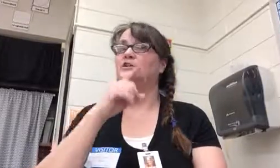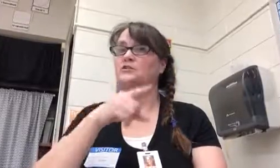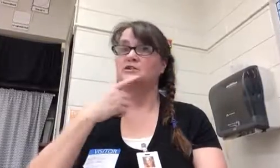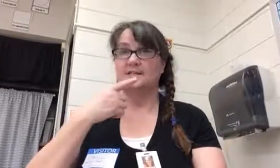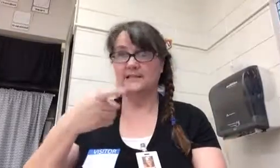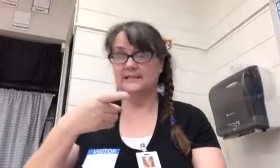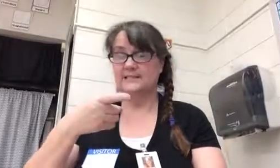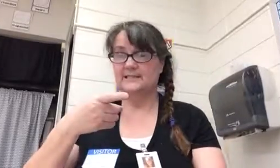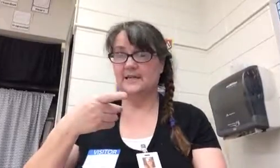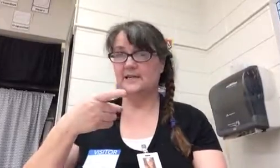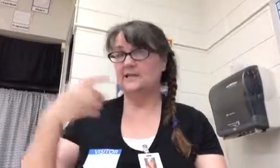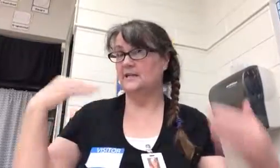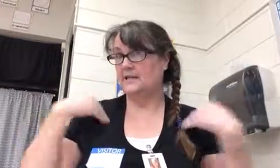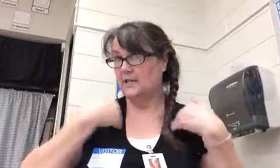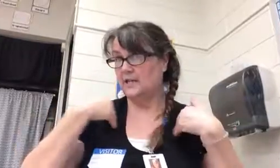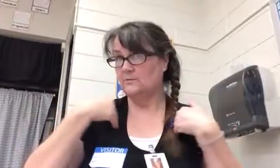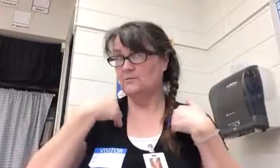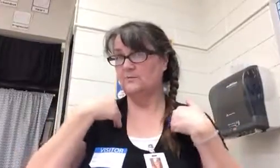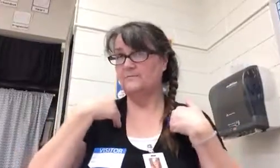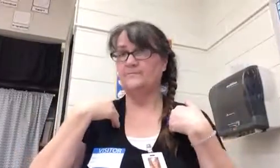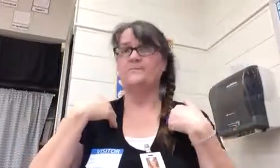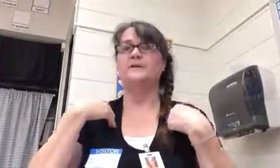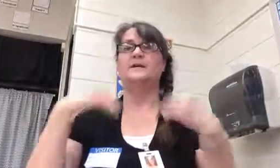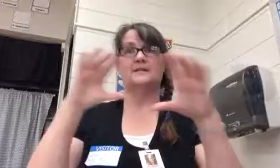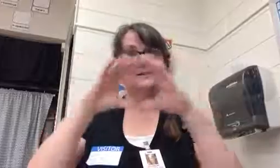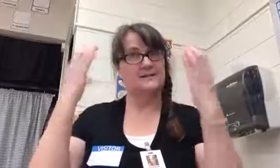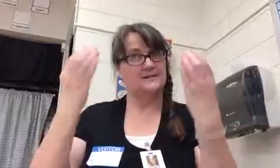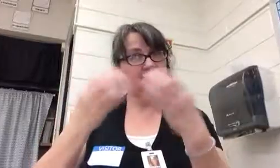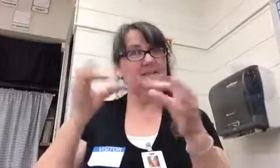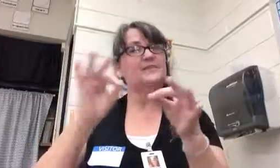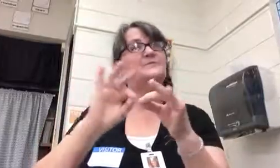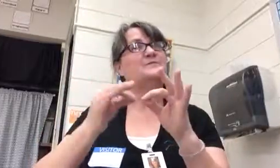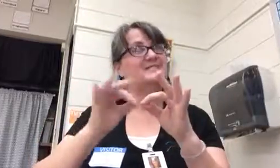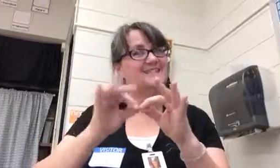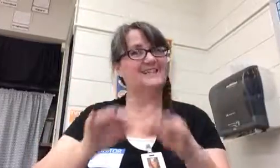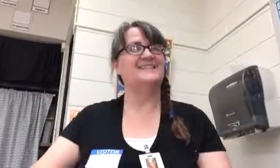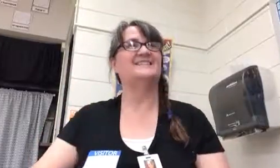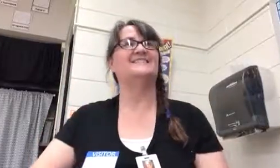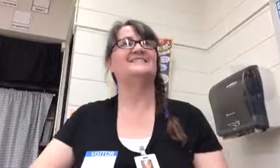it. Everyone will sign it, okay? That's it. Give me an animal. I think of an animal that we've practiced.